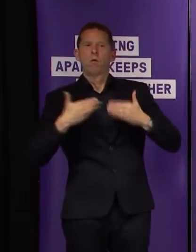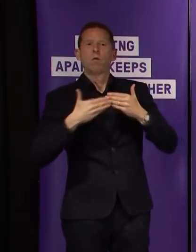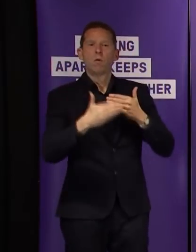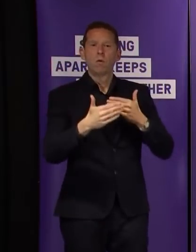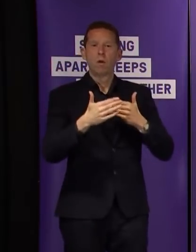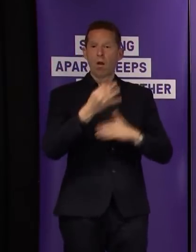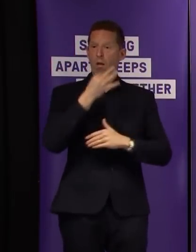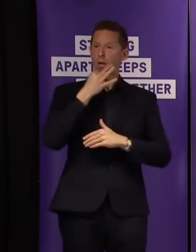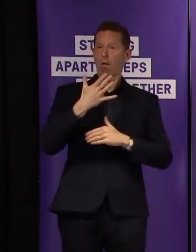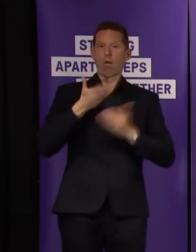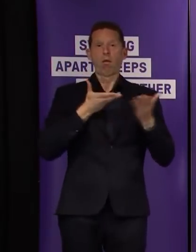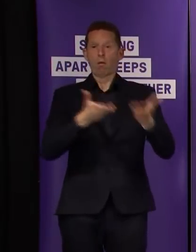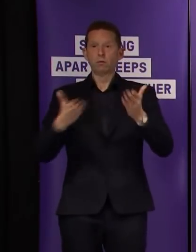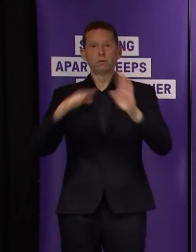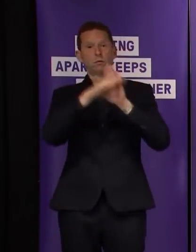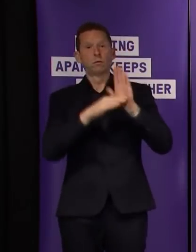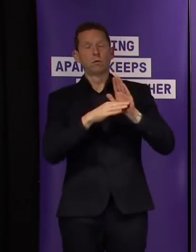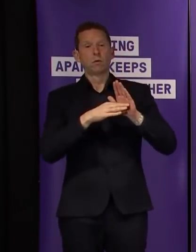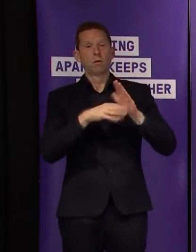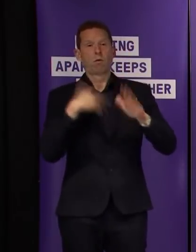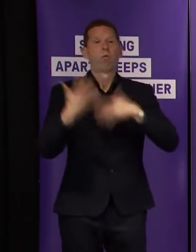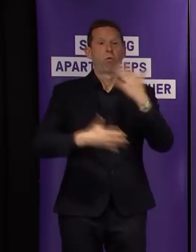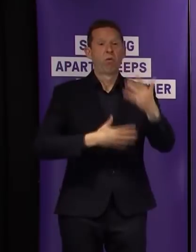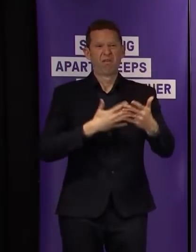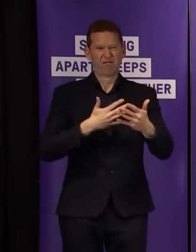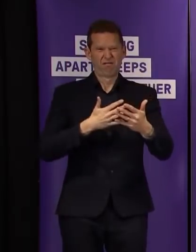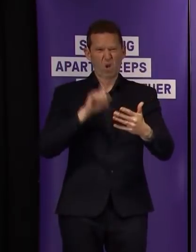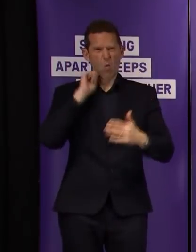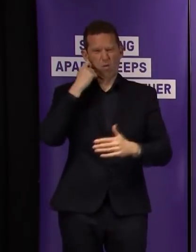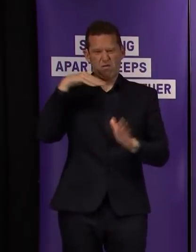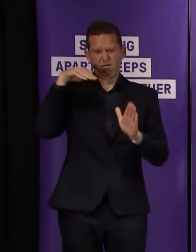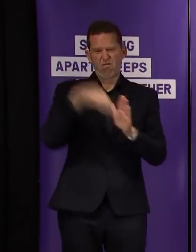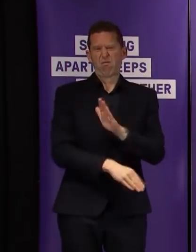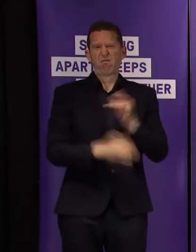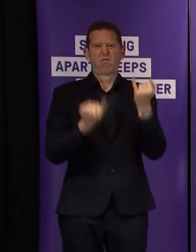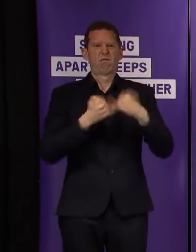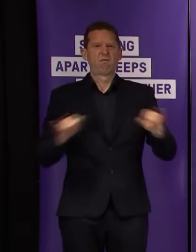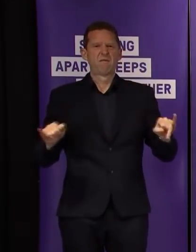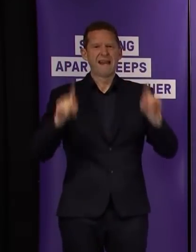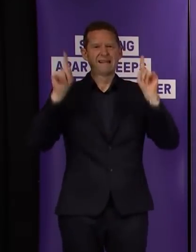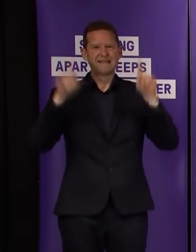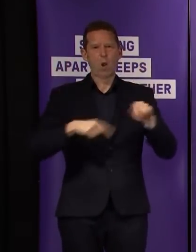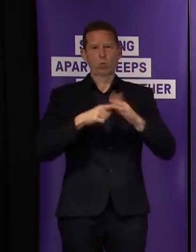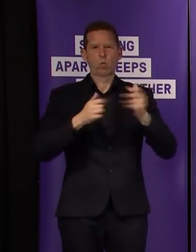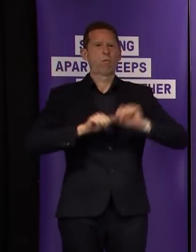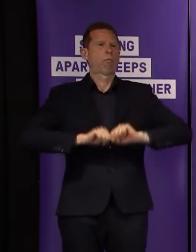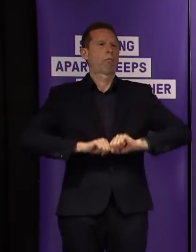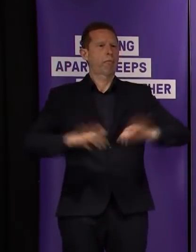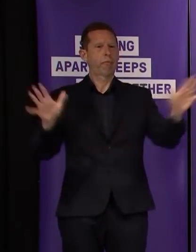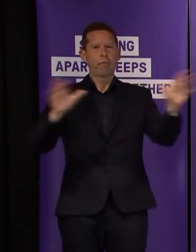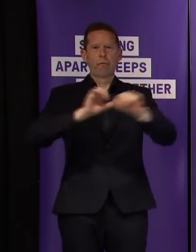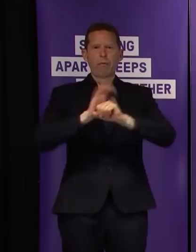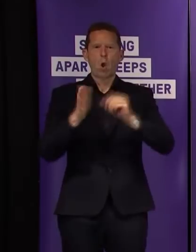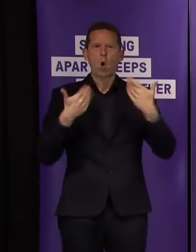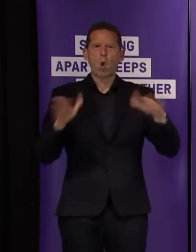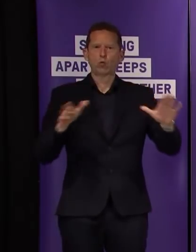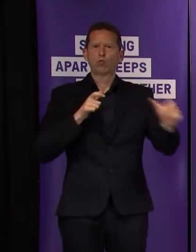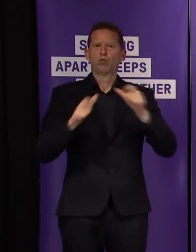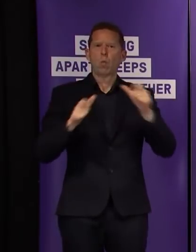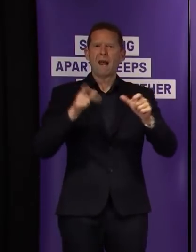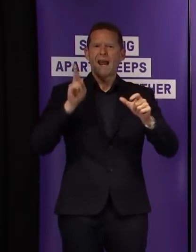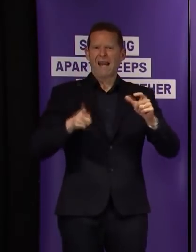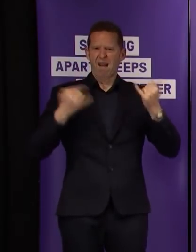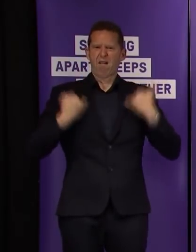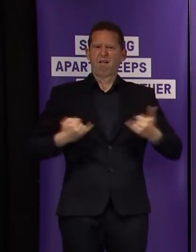brief opening up, but we won't really be opening up at all. We'll just be beginning to lose control again of this virus,